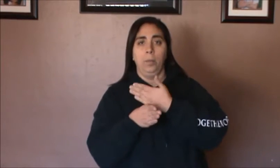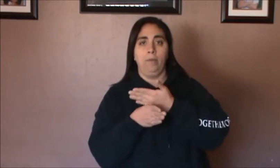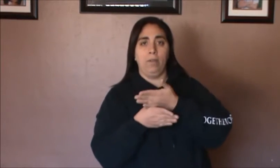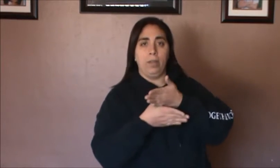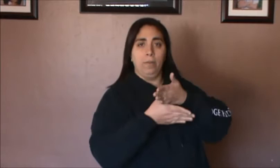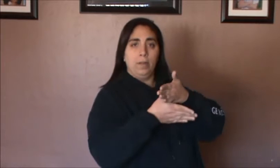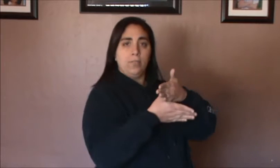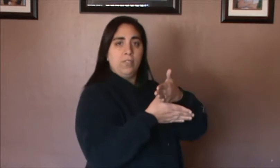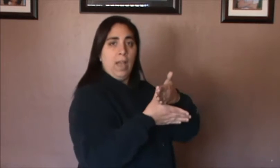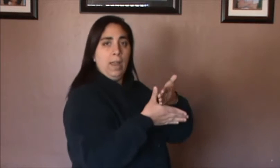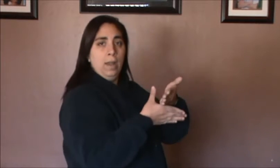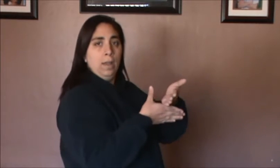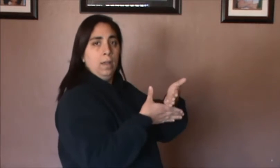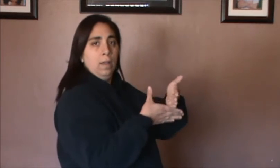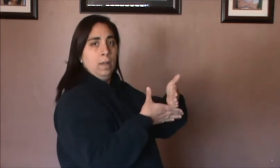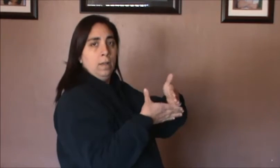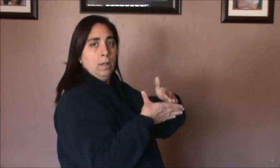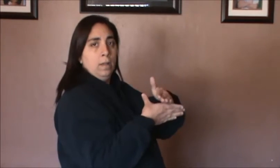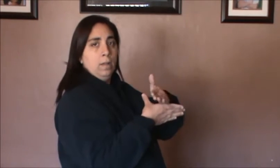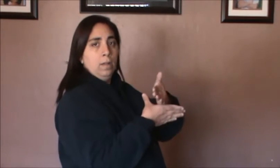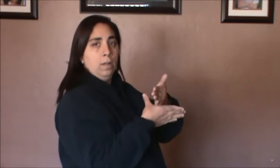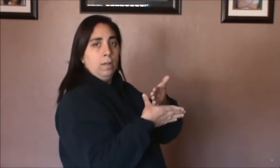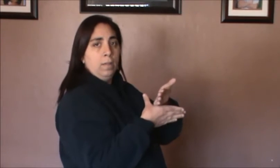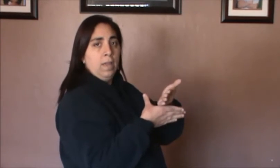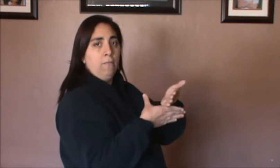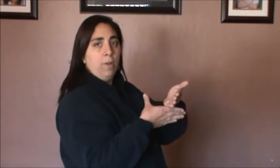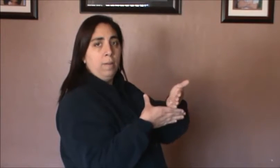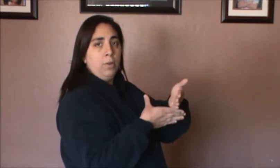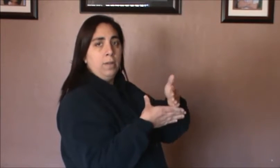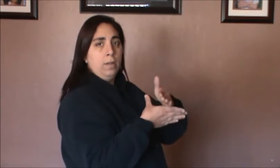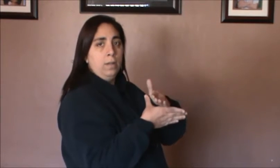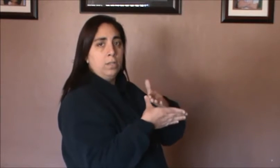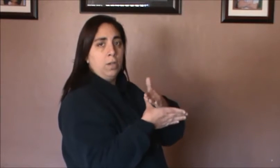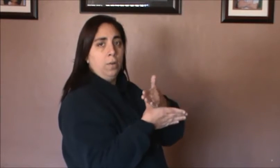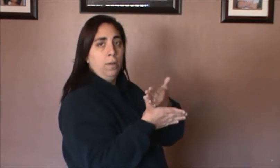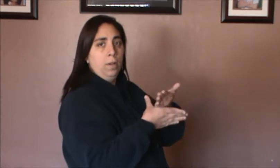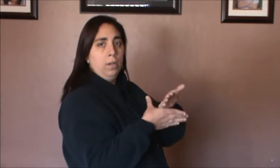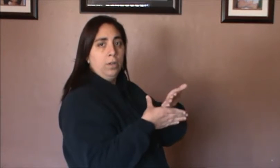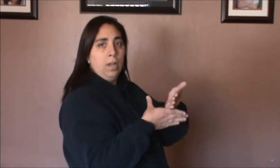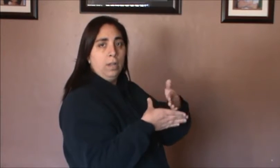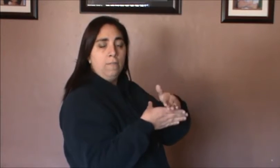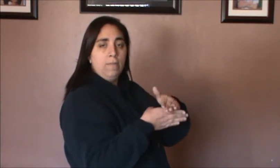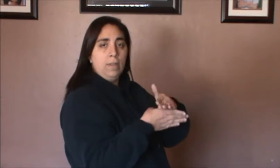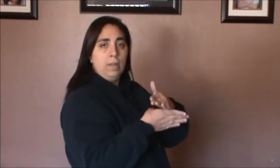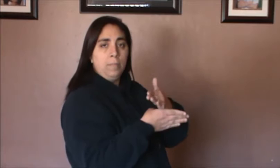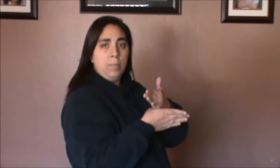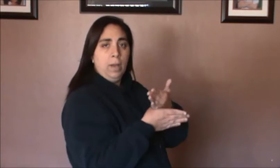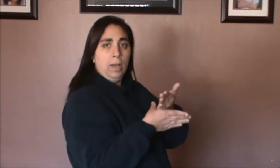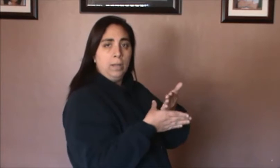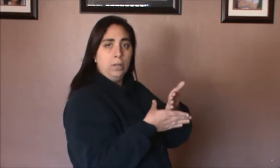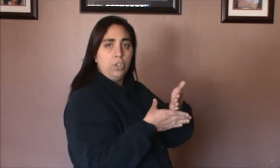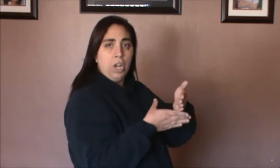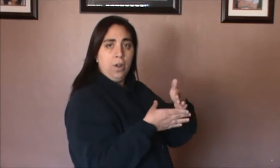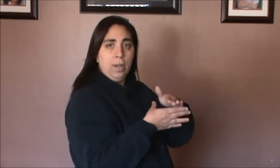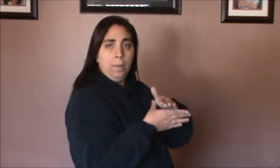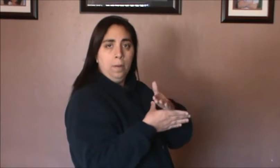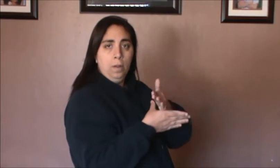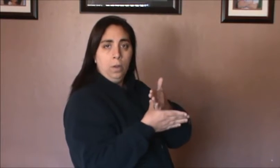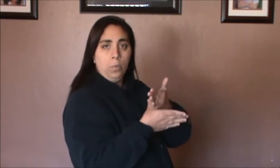bit for you. Here's a side thing of what I'm doing. So you're kind of divvying up the pot, sharing with